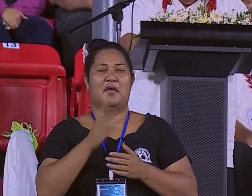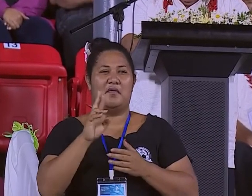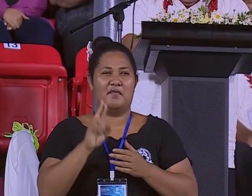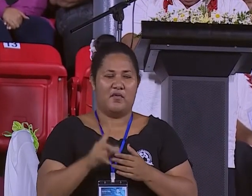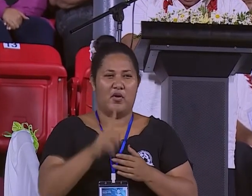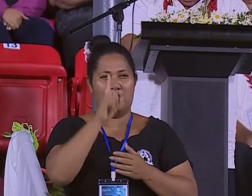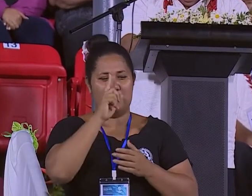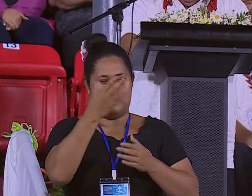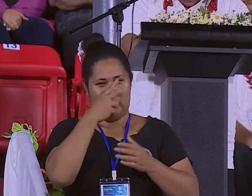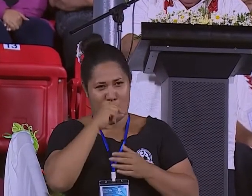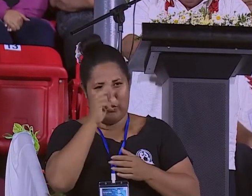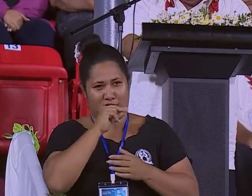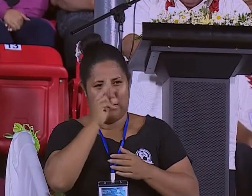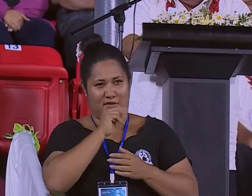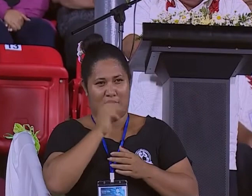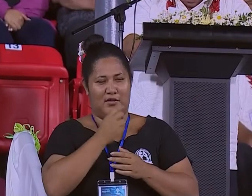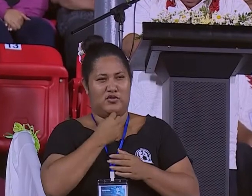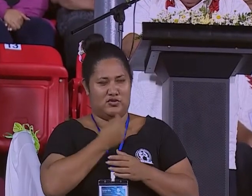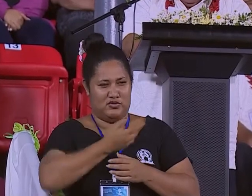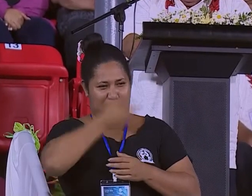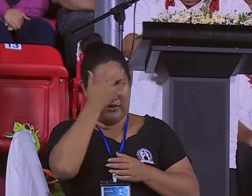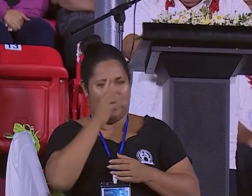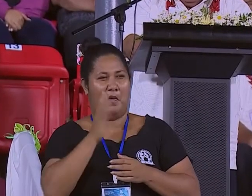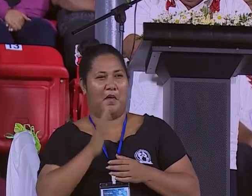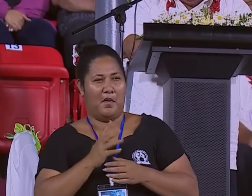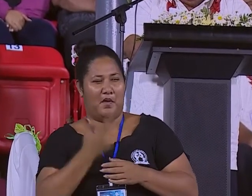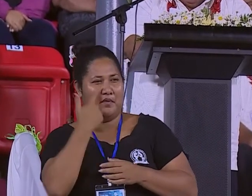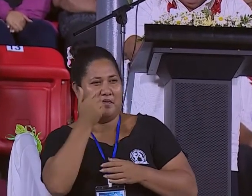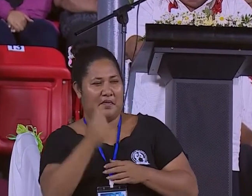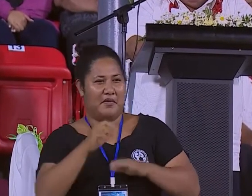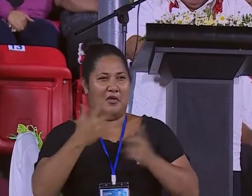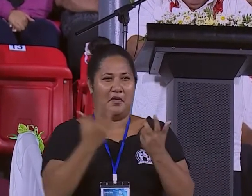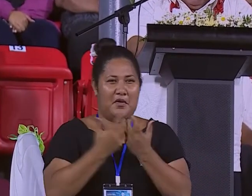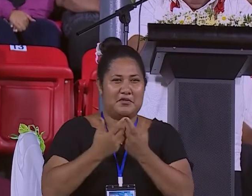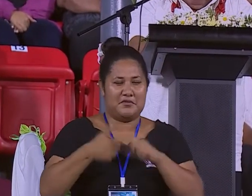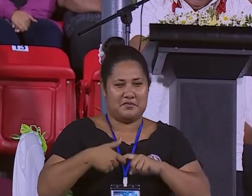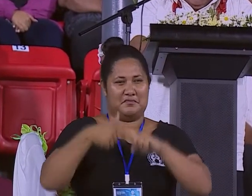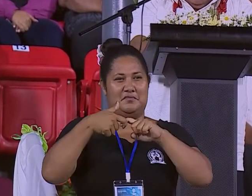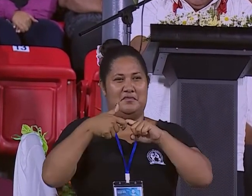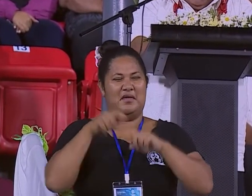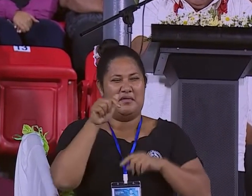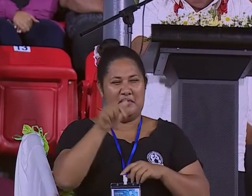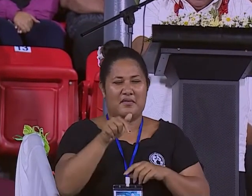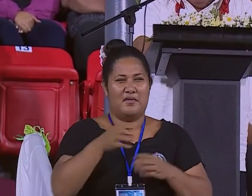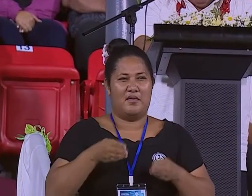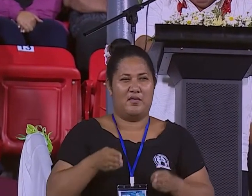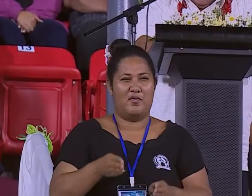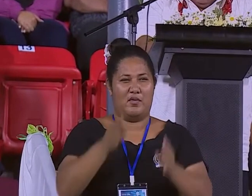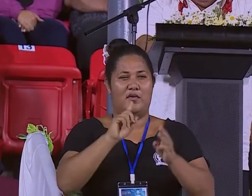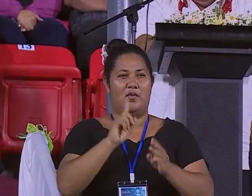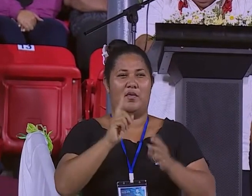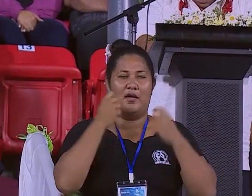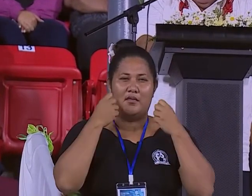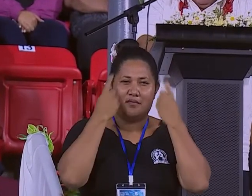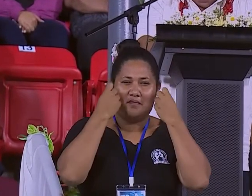Fat Tamai, Ile Mamusa, Oanga Ia, Ole Tosili, Imea Lele, Malam Lo